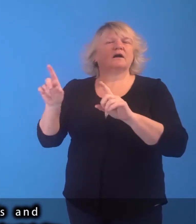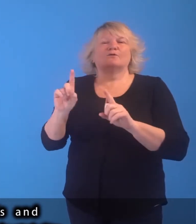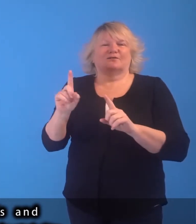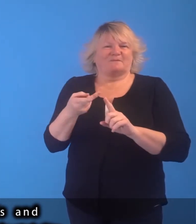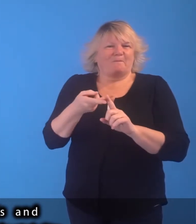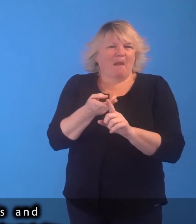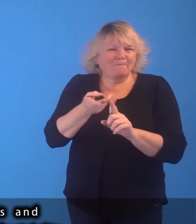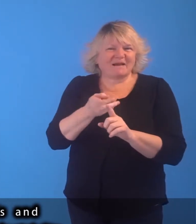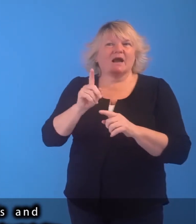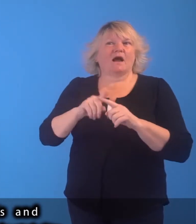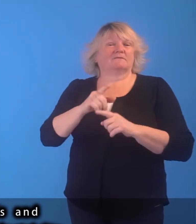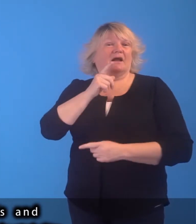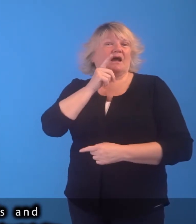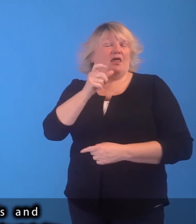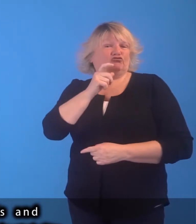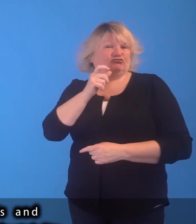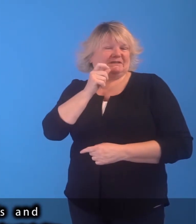electricity.